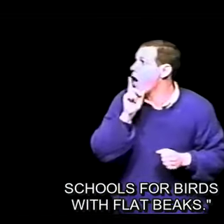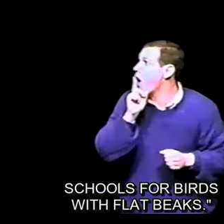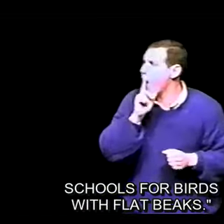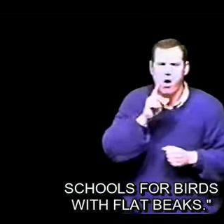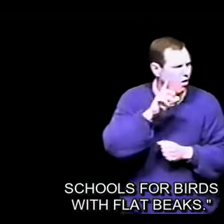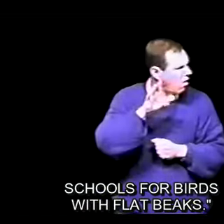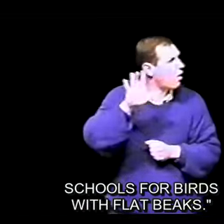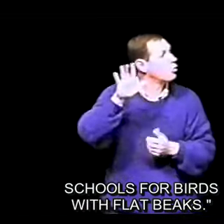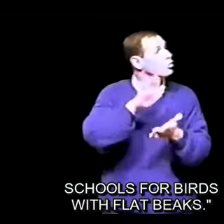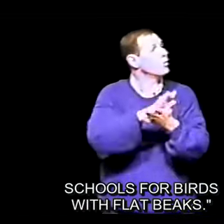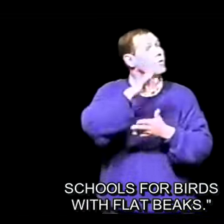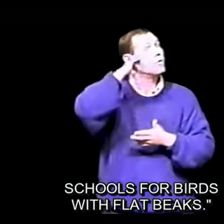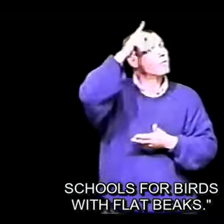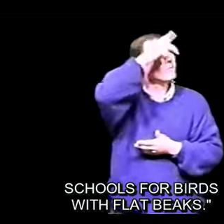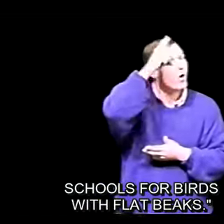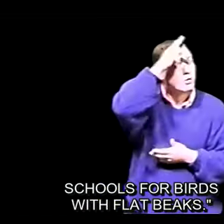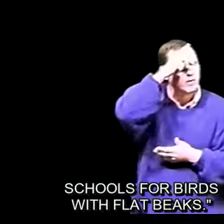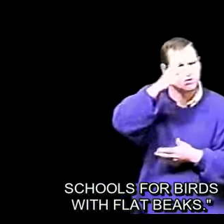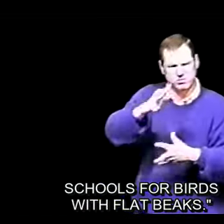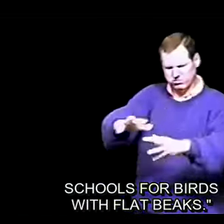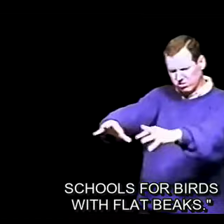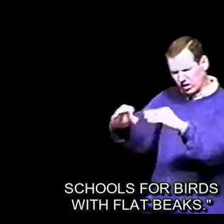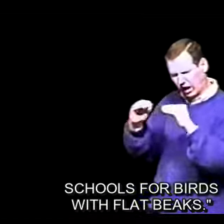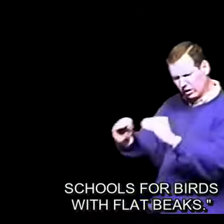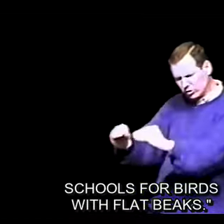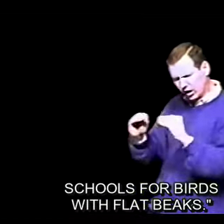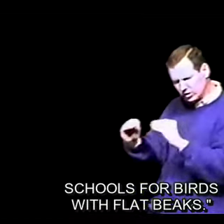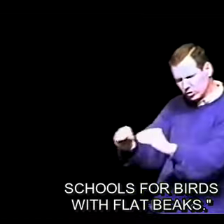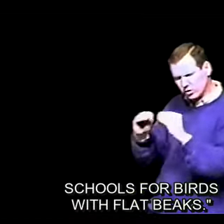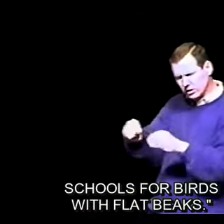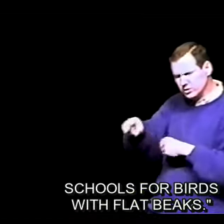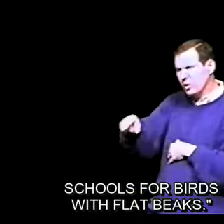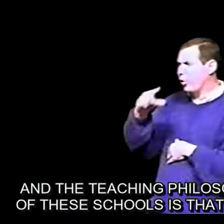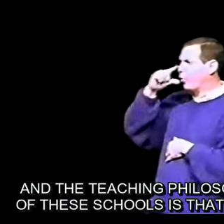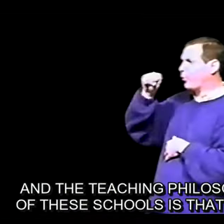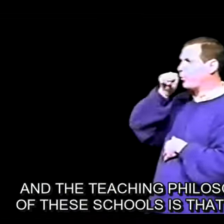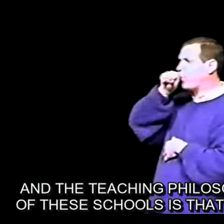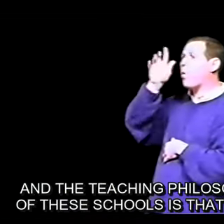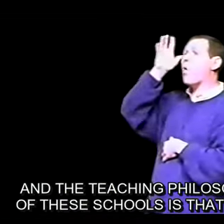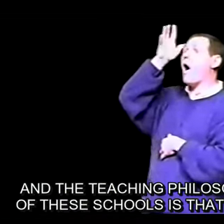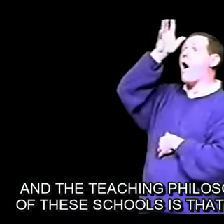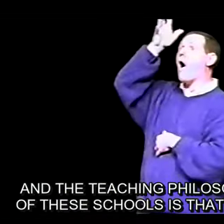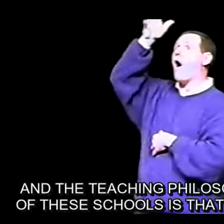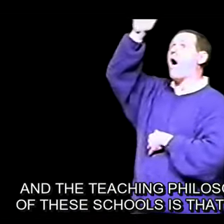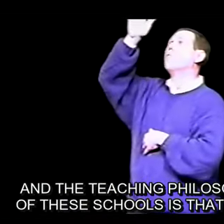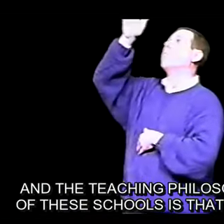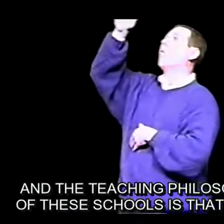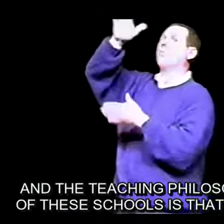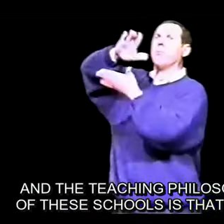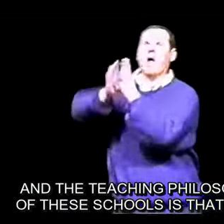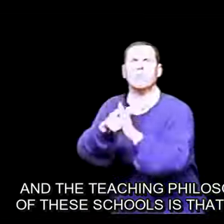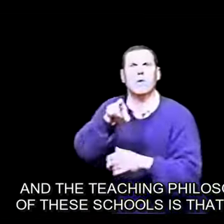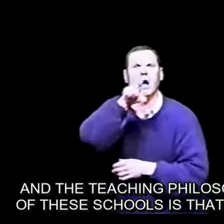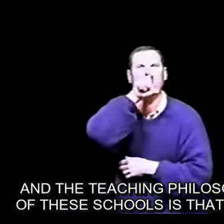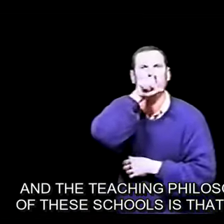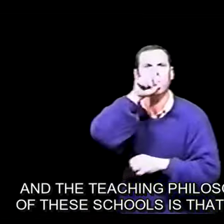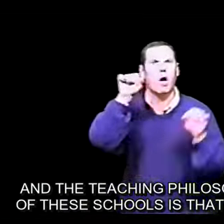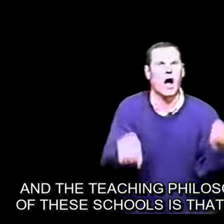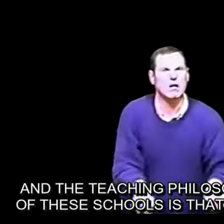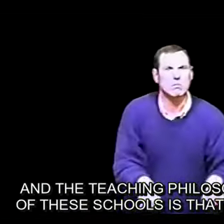schools for birds with flat beaks. And the teaching philosophy of these schools is that